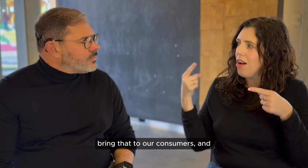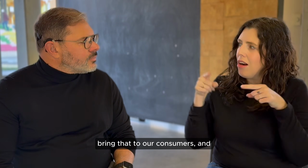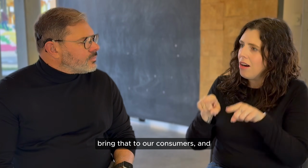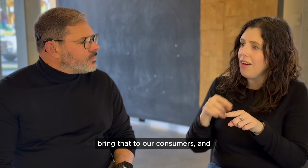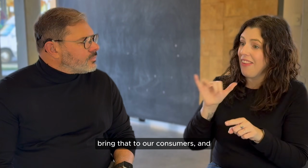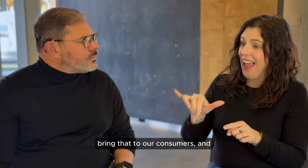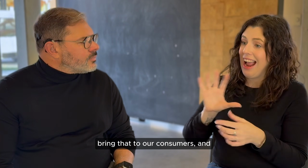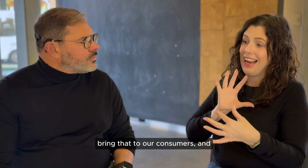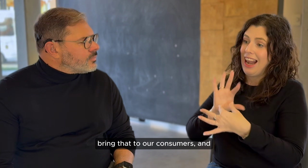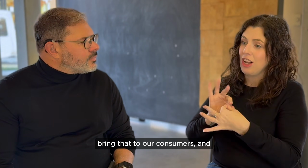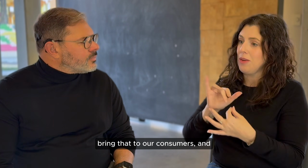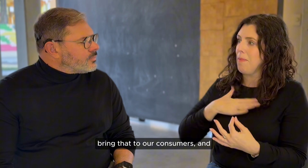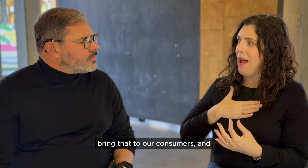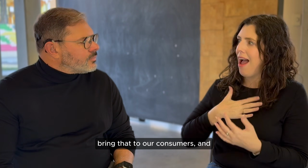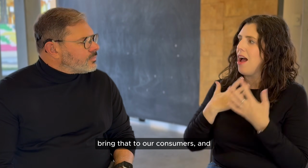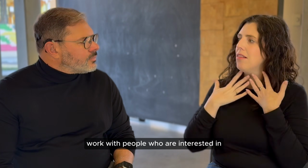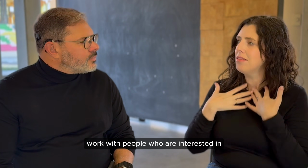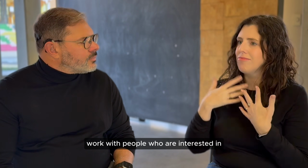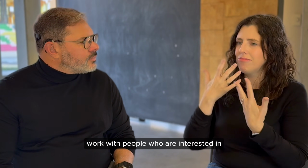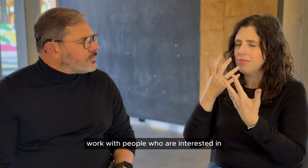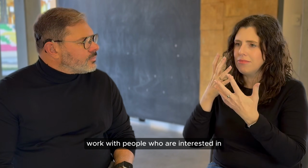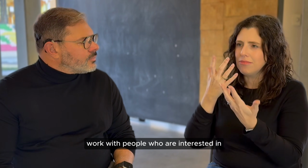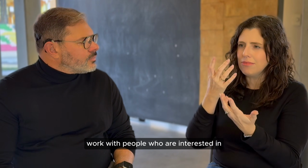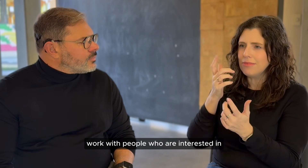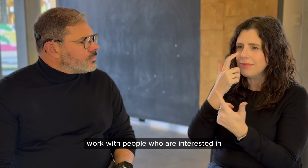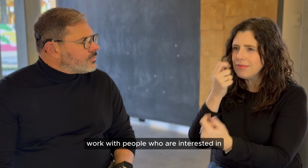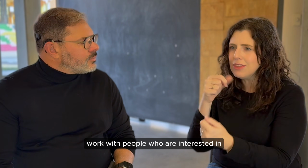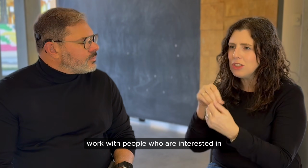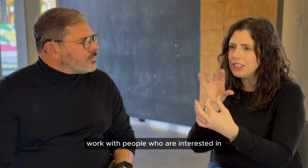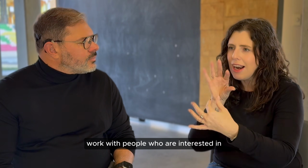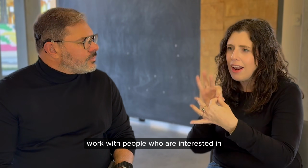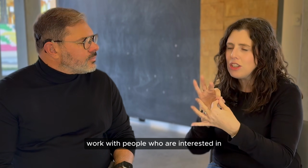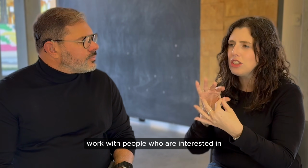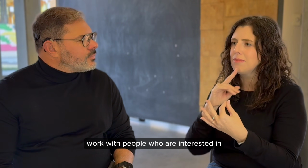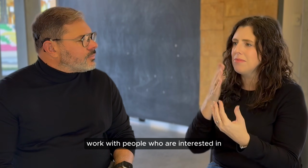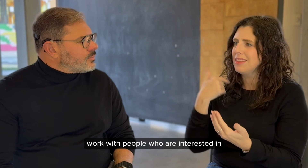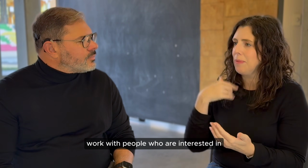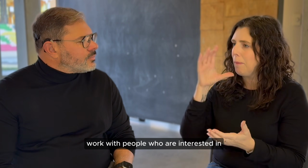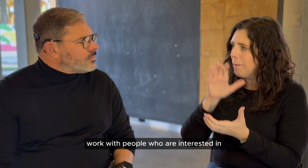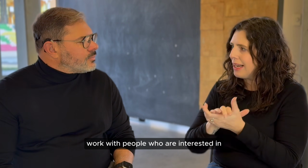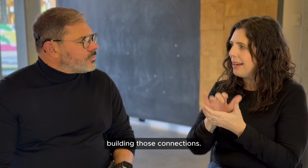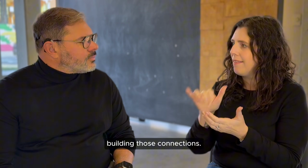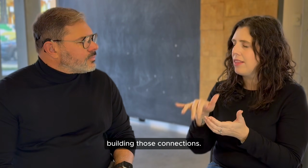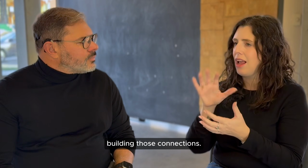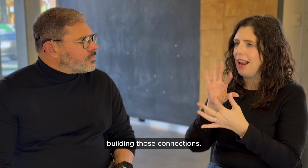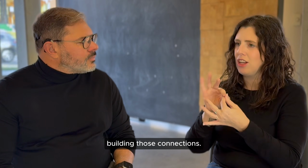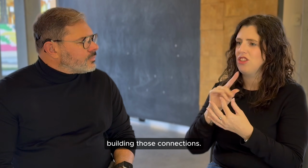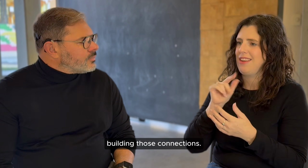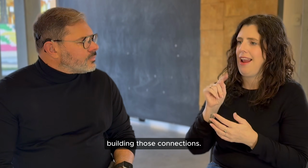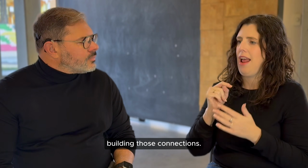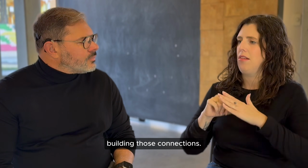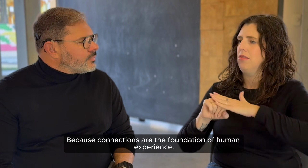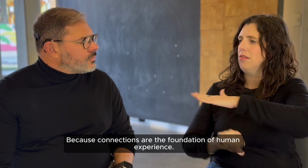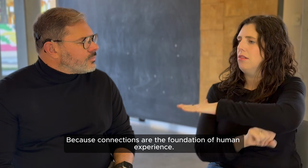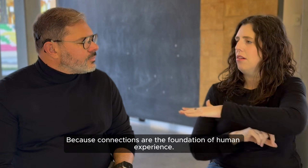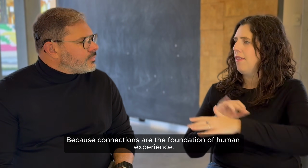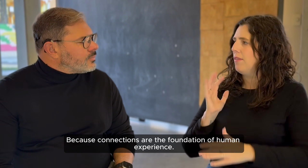to our consumers, and, work with those people who are interested in and wanting those connections, because connections